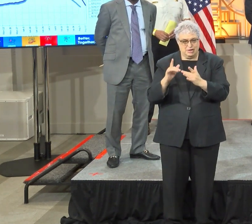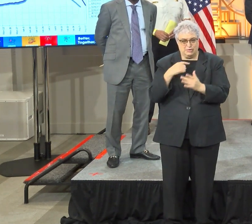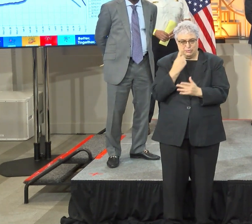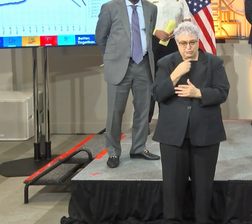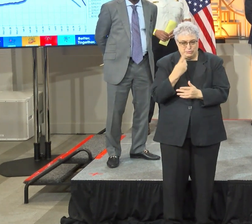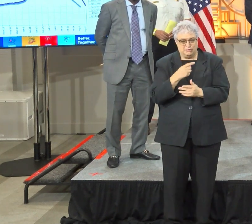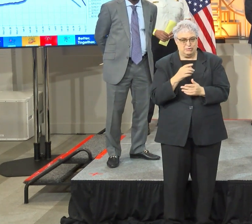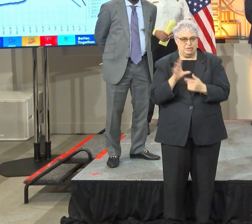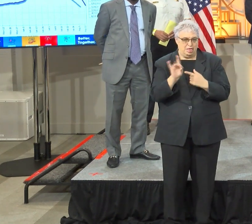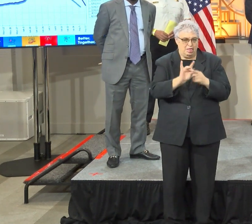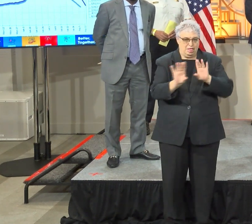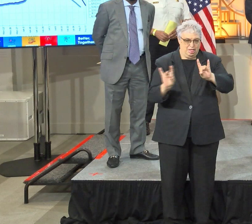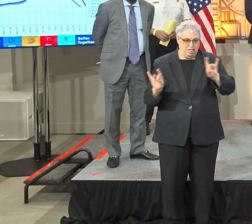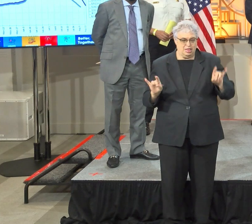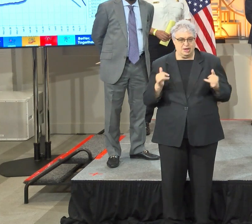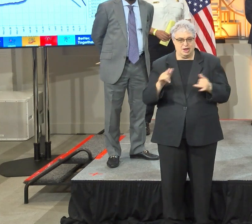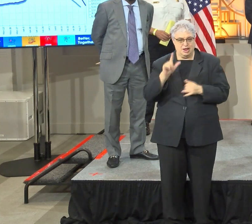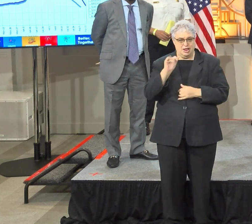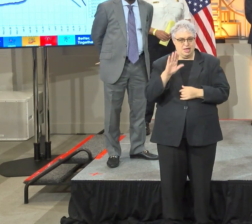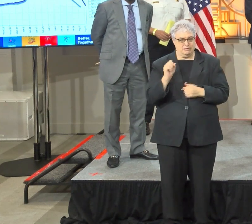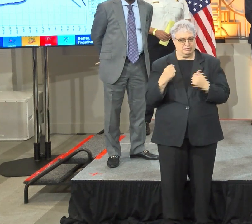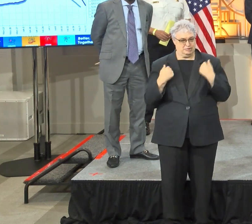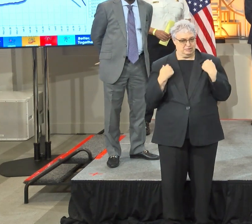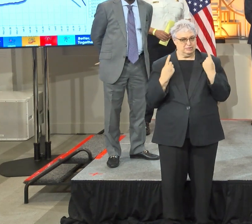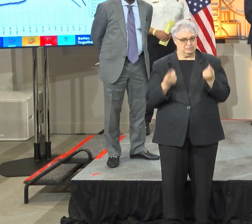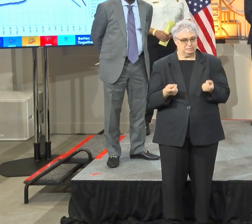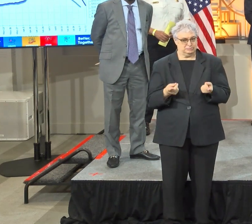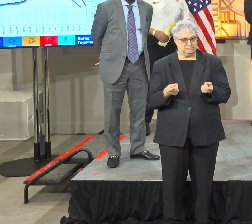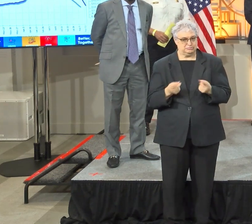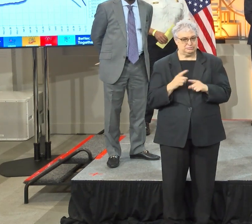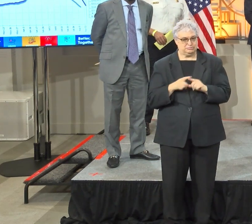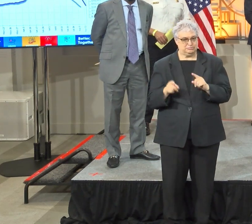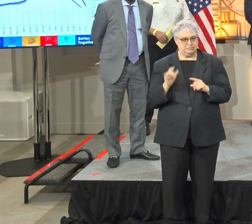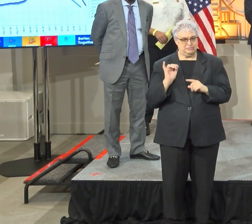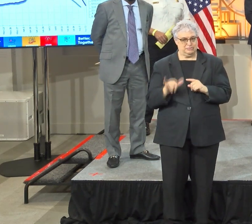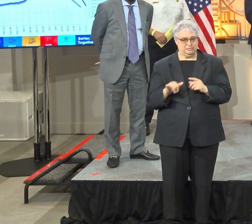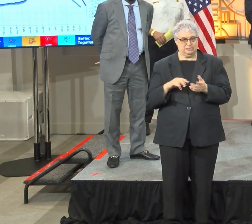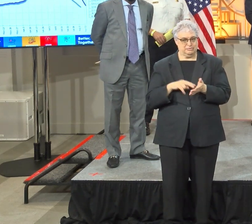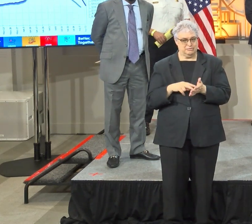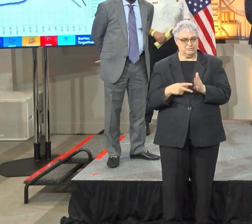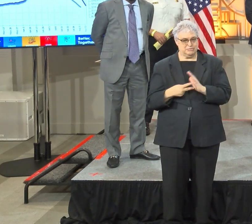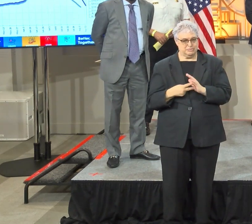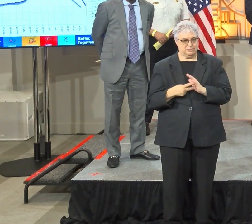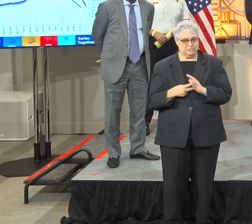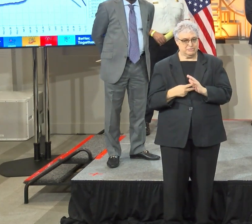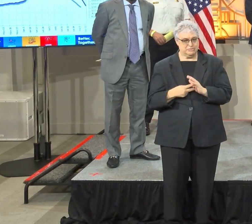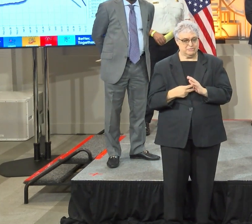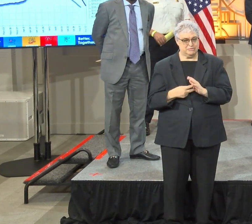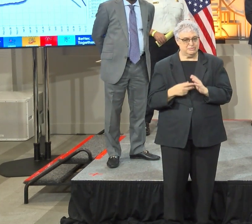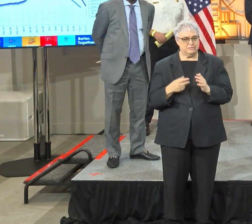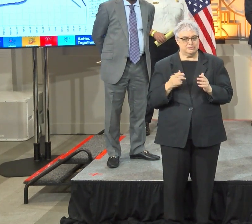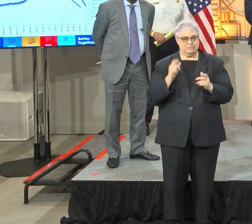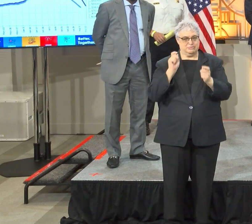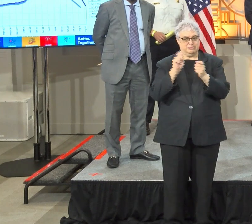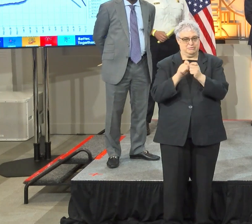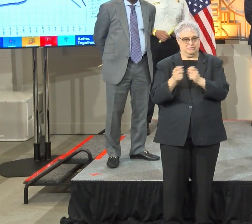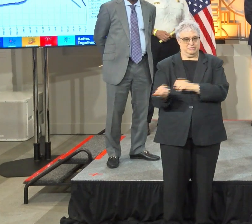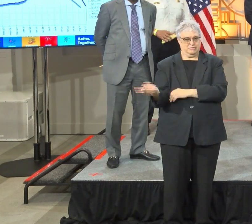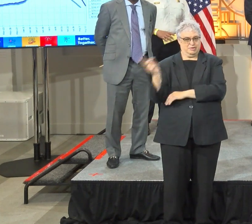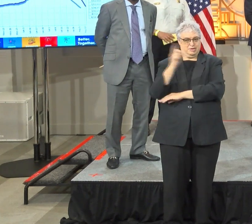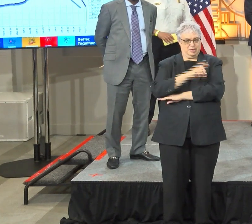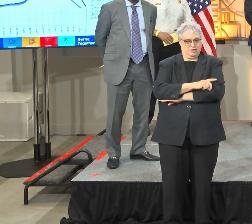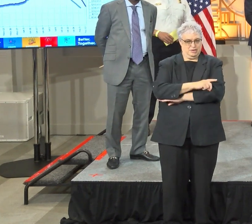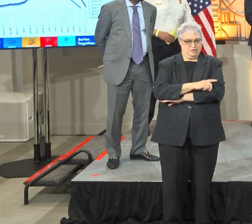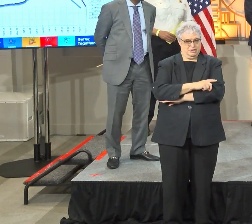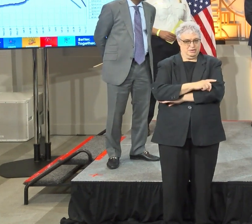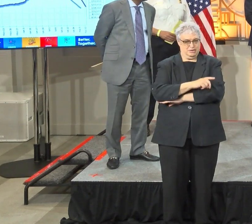And so the labs are now doing that, and they've been doing that for quite some time. But that means that there is on any given day, and